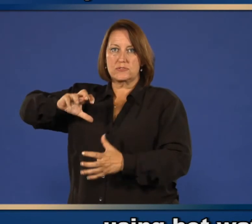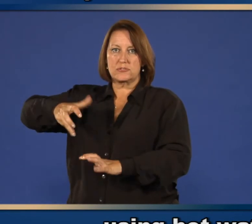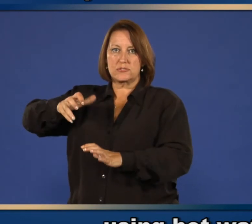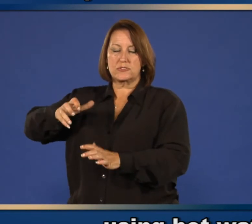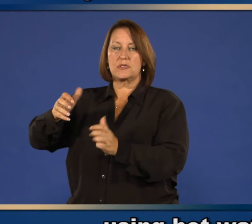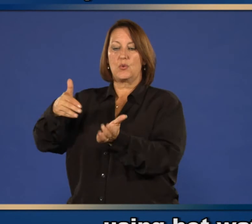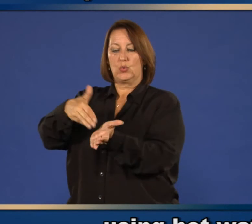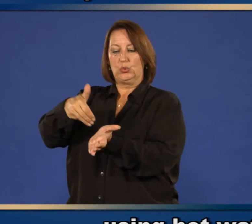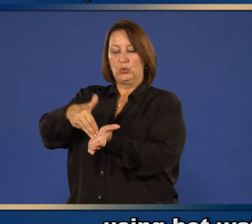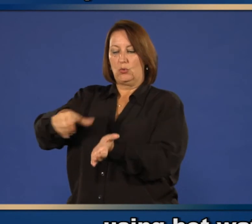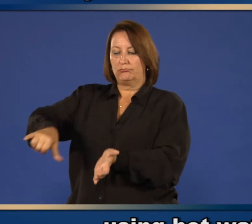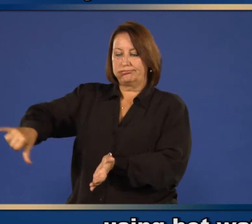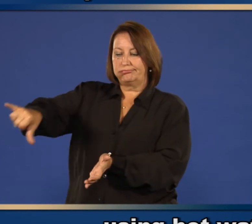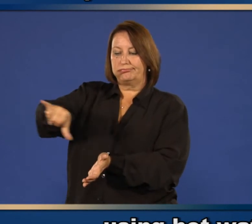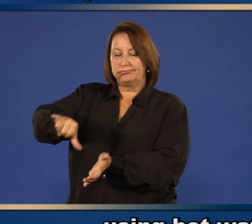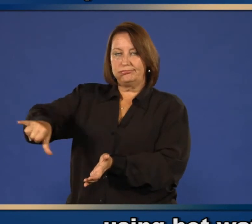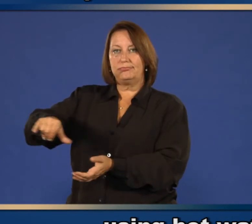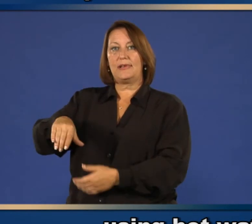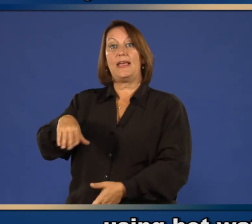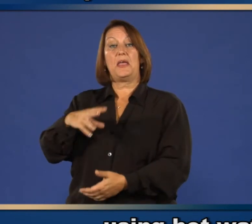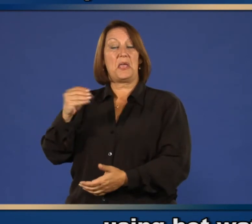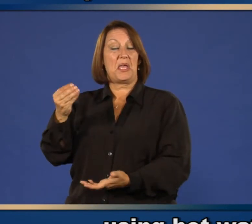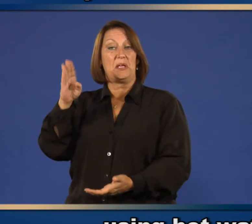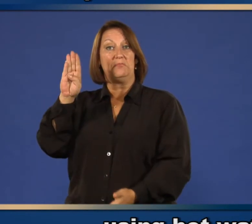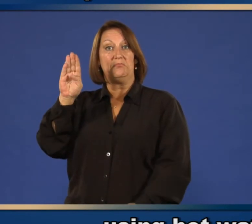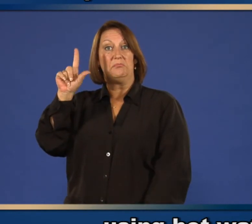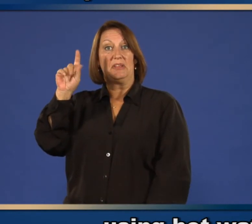with detergent and/or bleach.